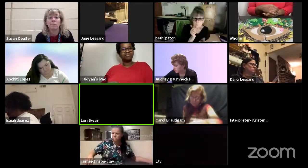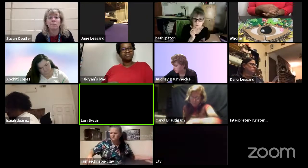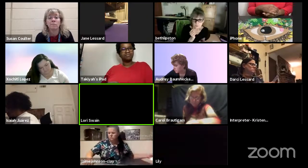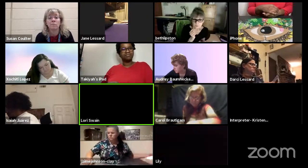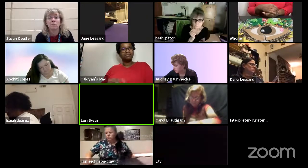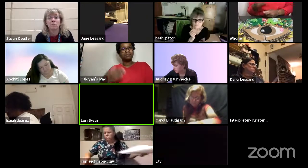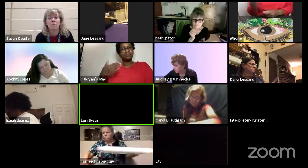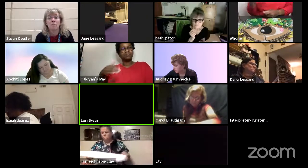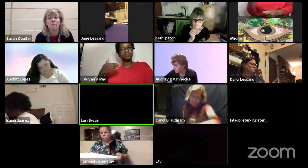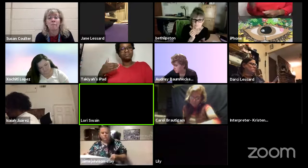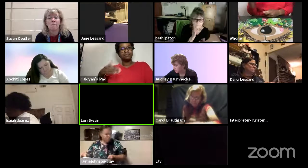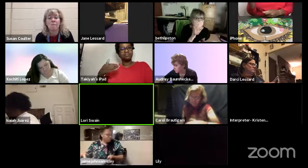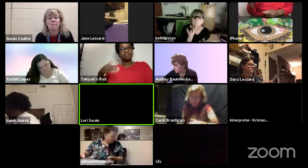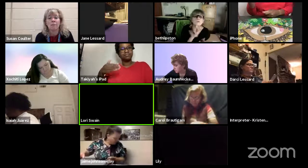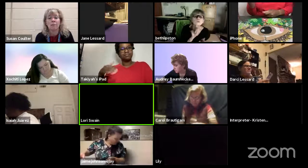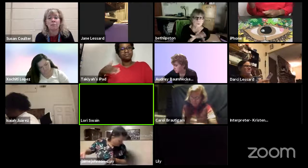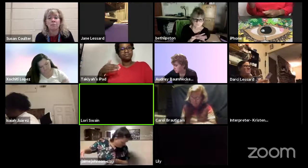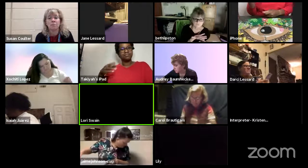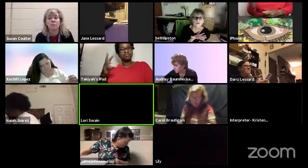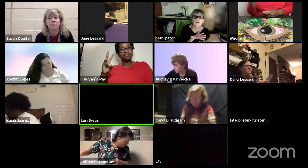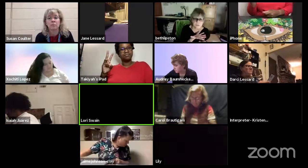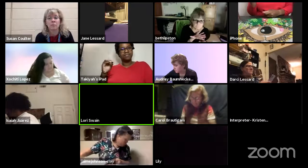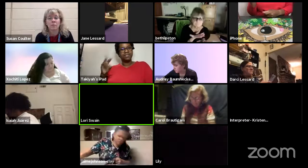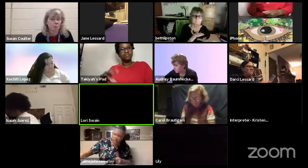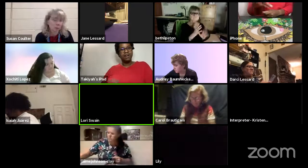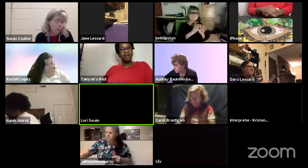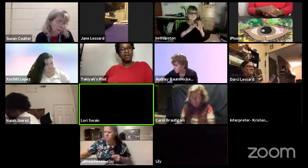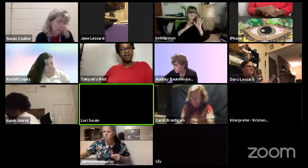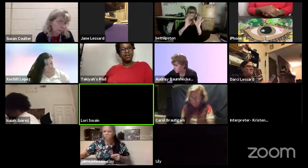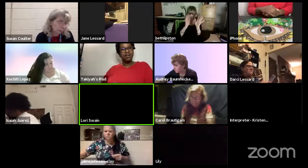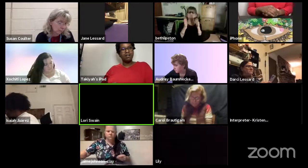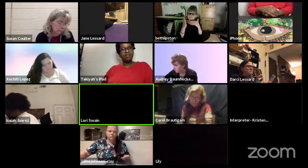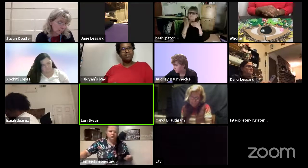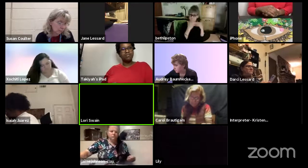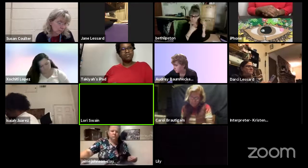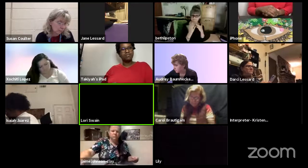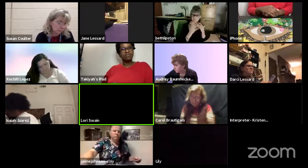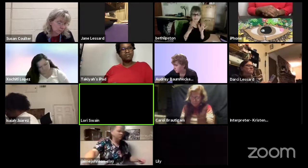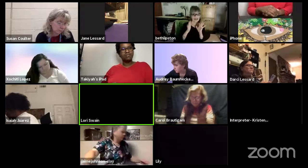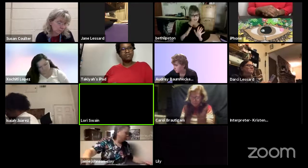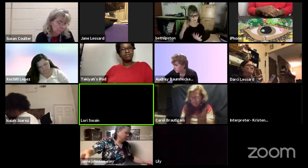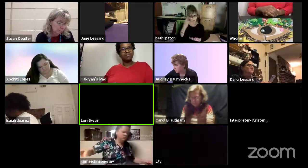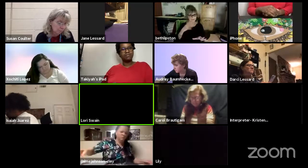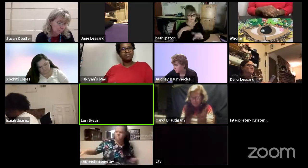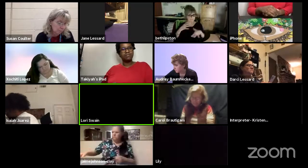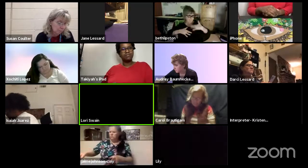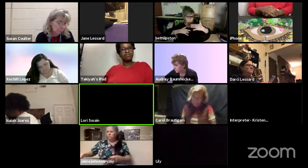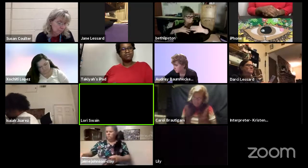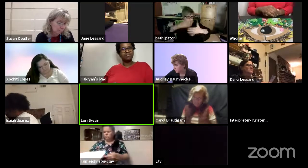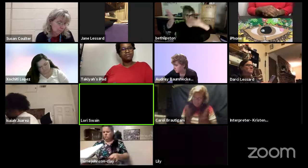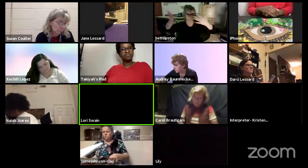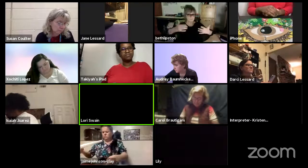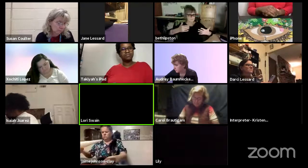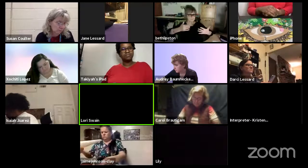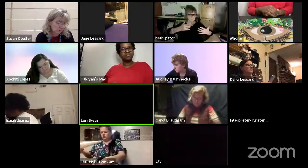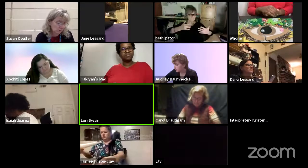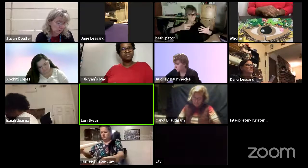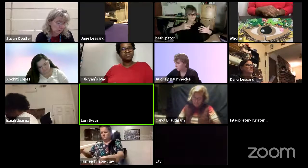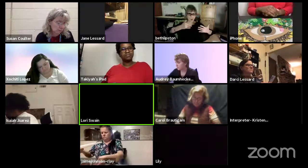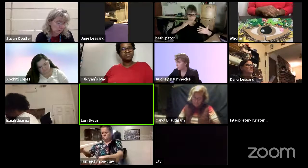And I have a hearing child, but they never left me out of communication growing up. She learned sign,